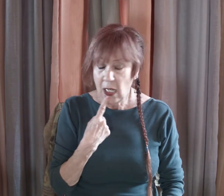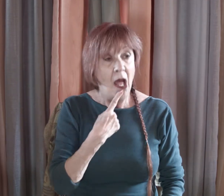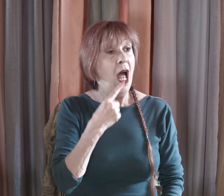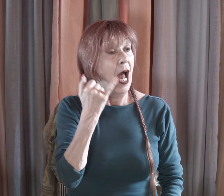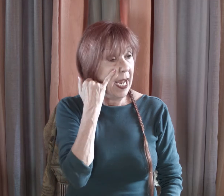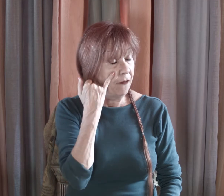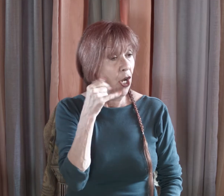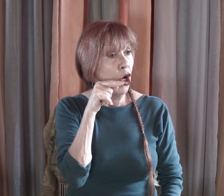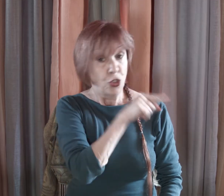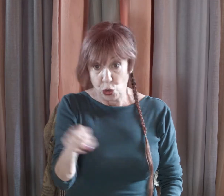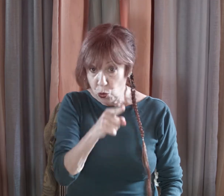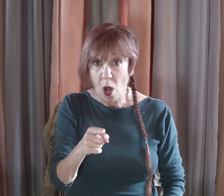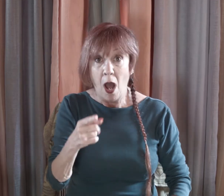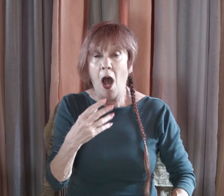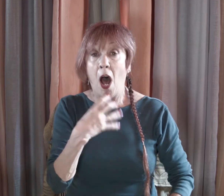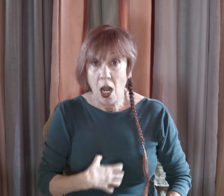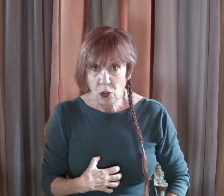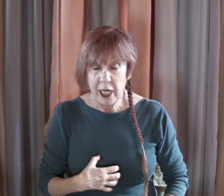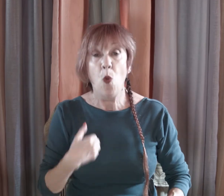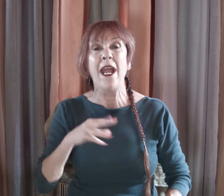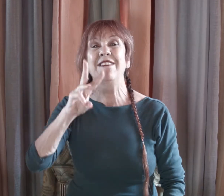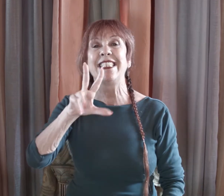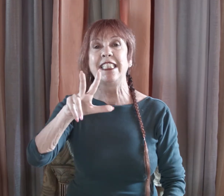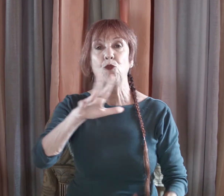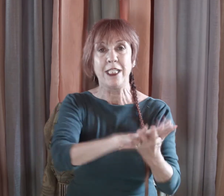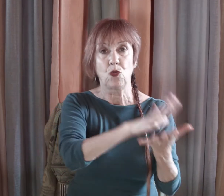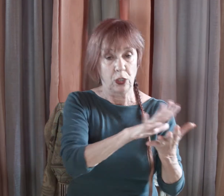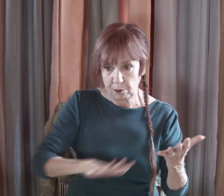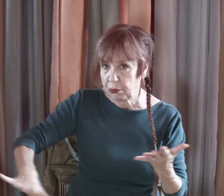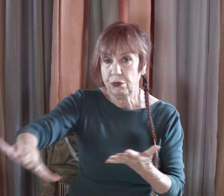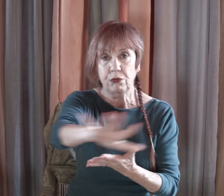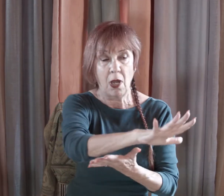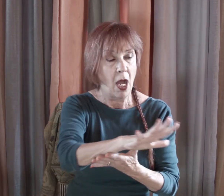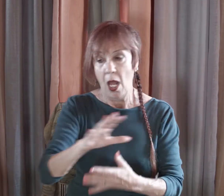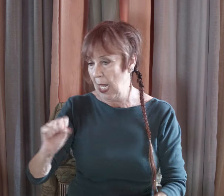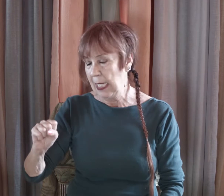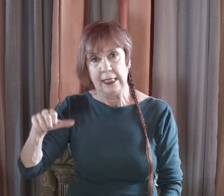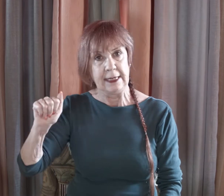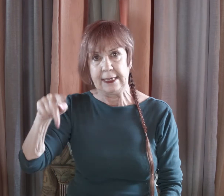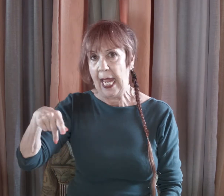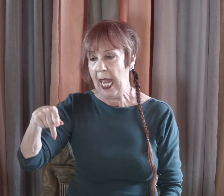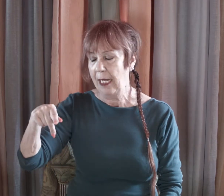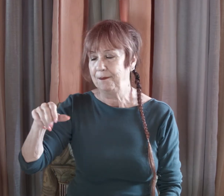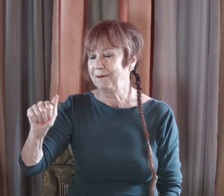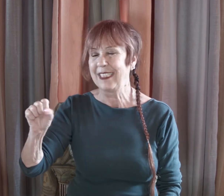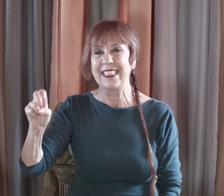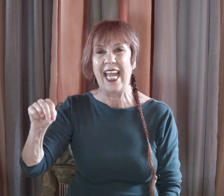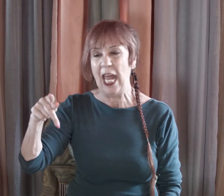hungry, there are 63 school locations spread out through the entire school district, from San Pedro down in the